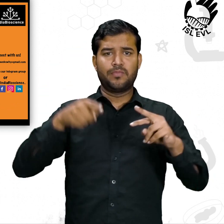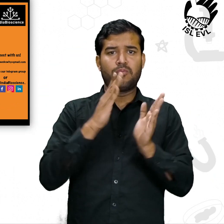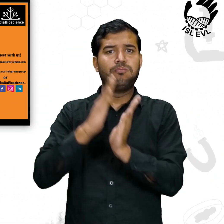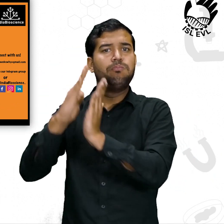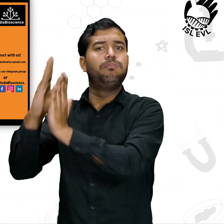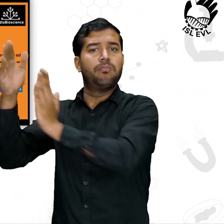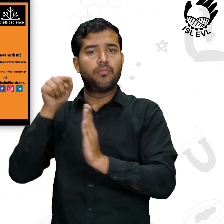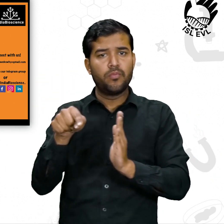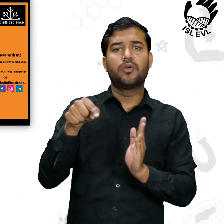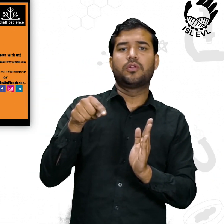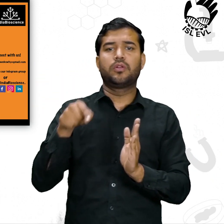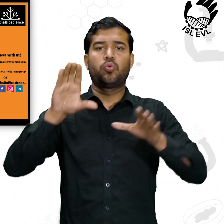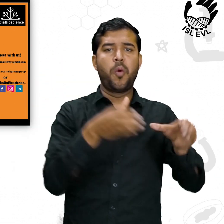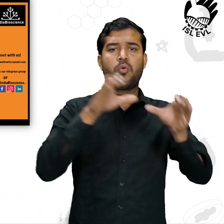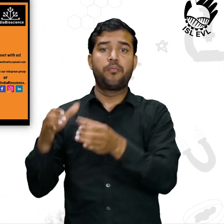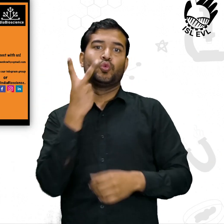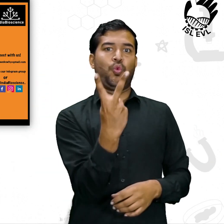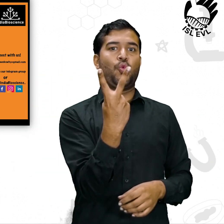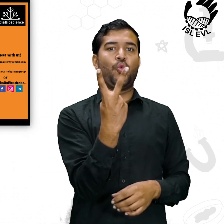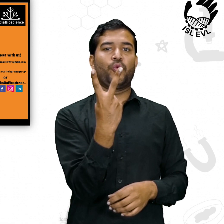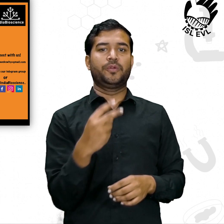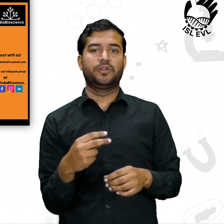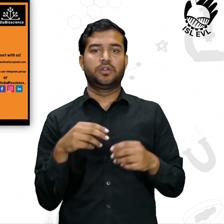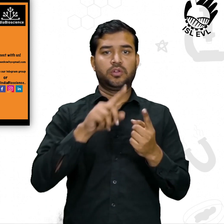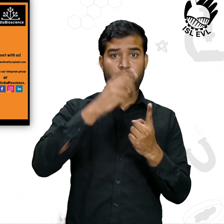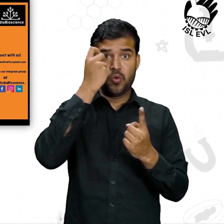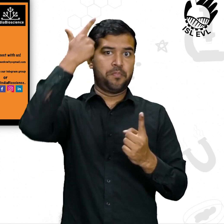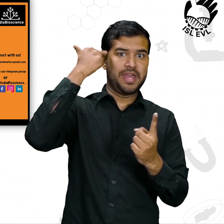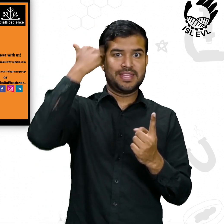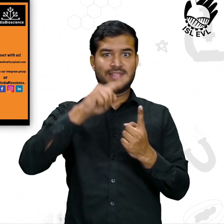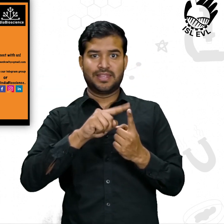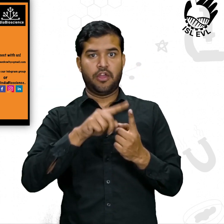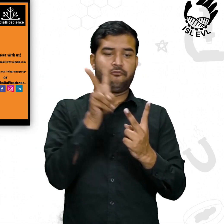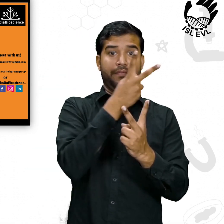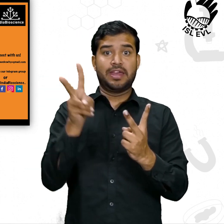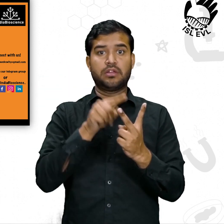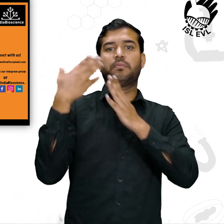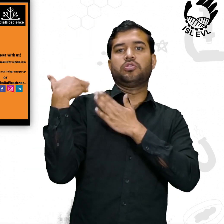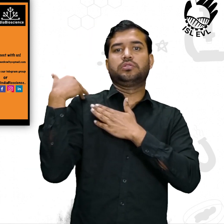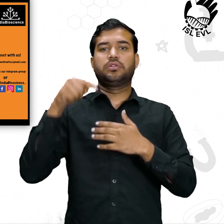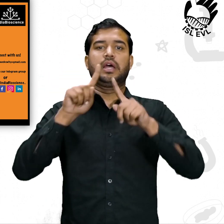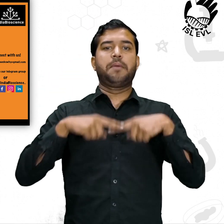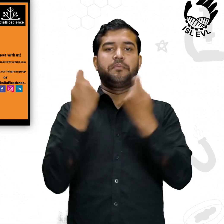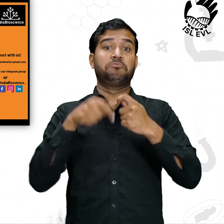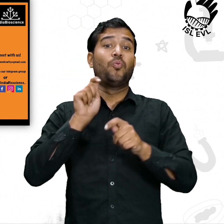genes that control the process of stripe formation in the tiger's skin. Oh, you mean genes also work in